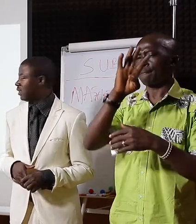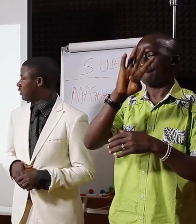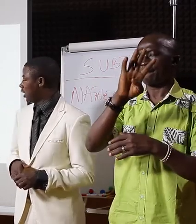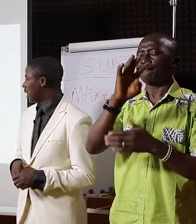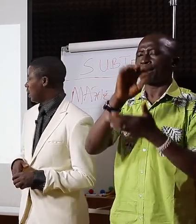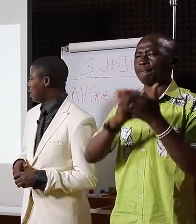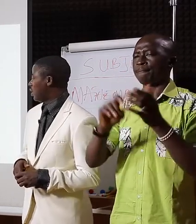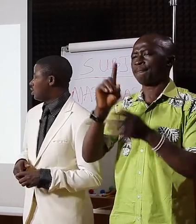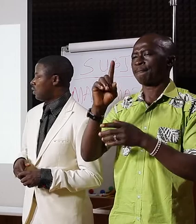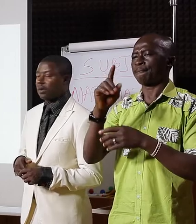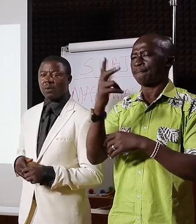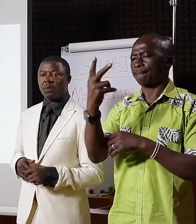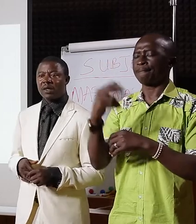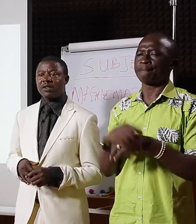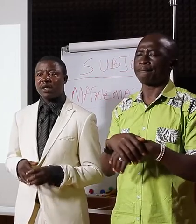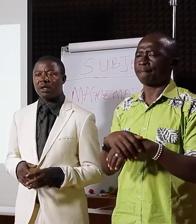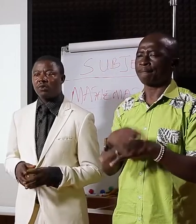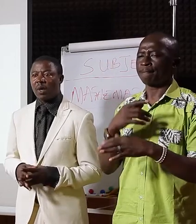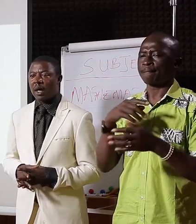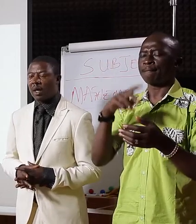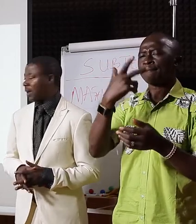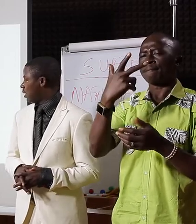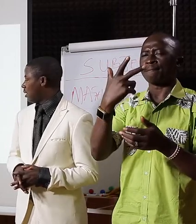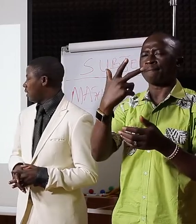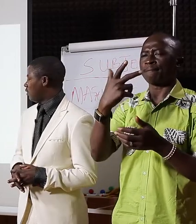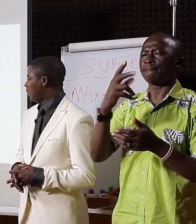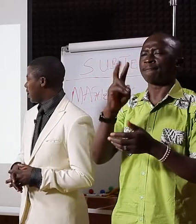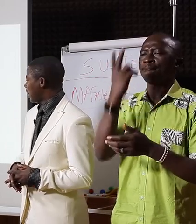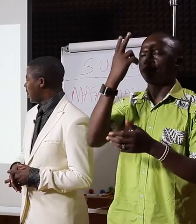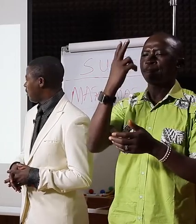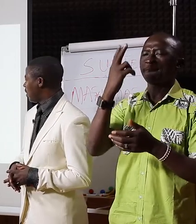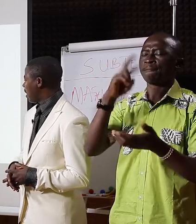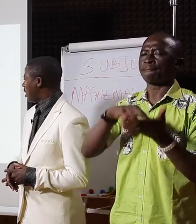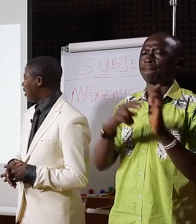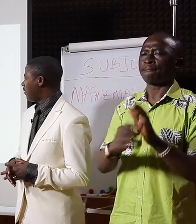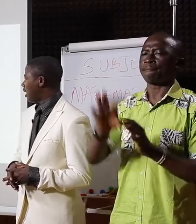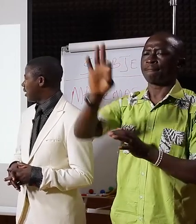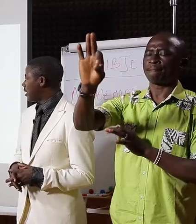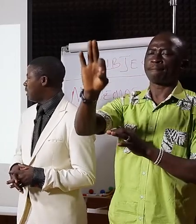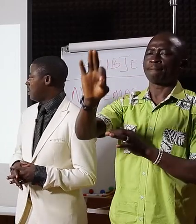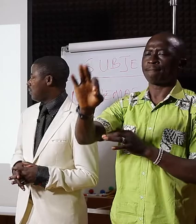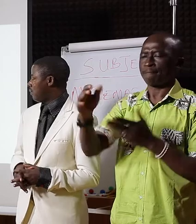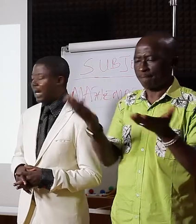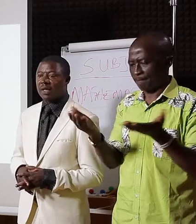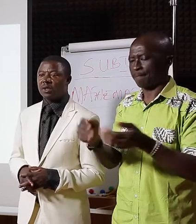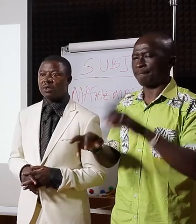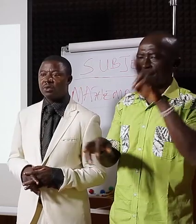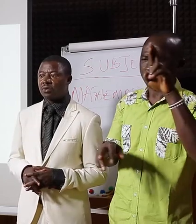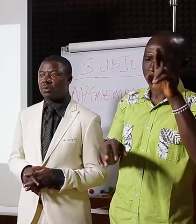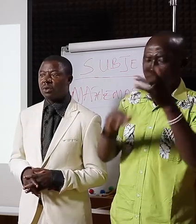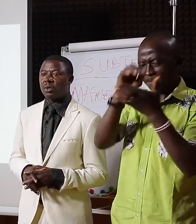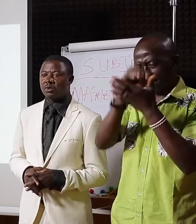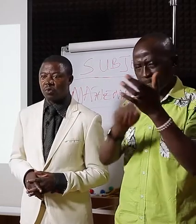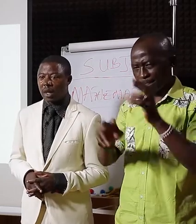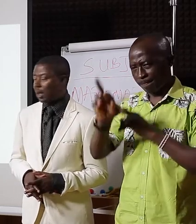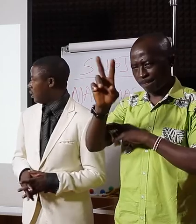1 is 3. So what is 3 square? It will be 9. Then we equally have R minus